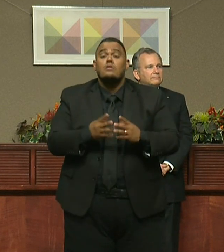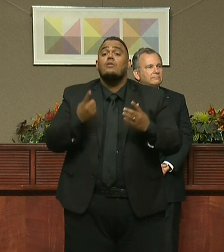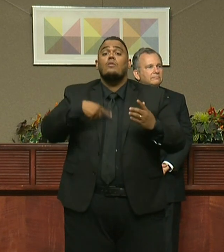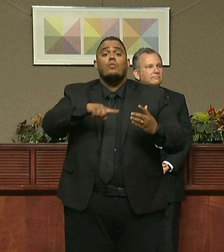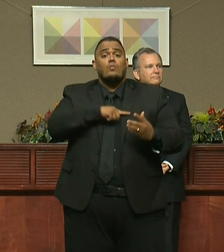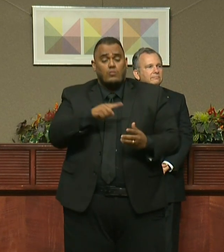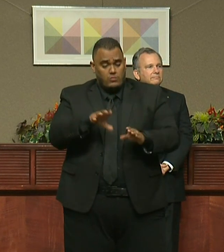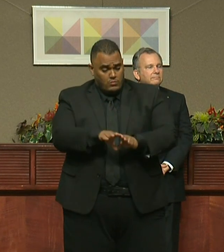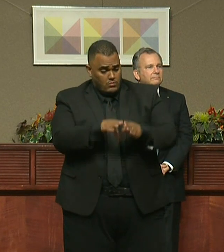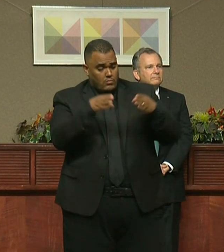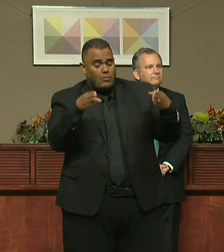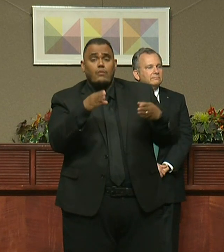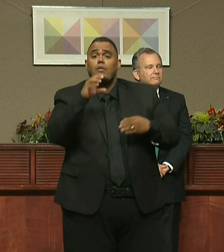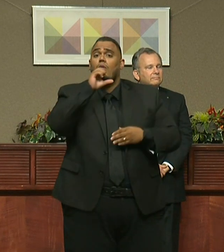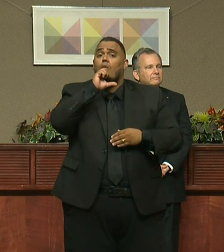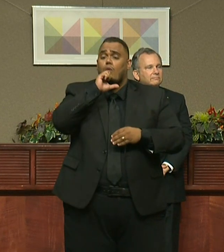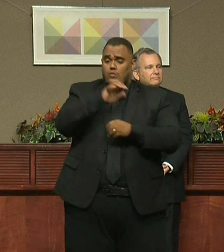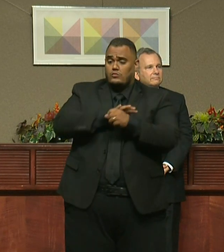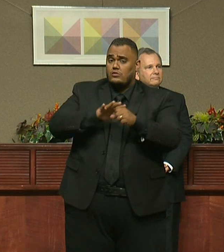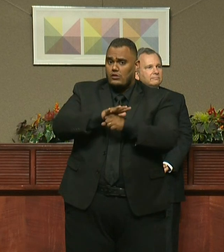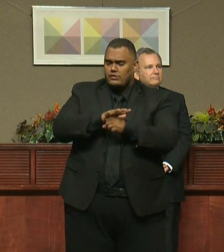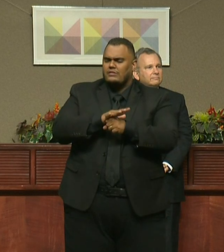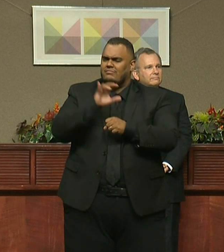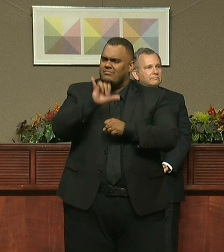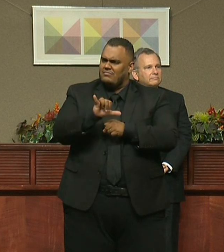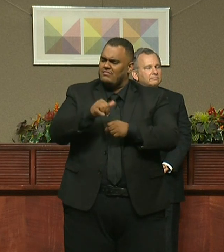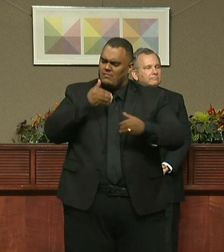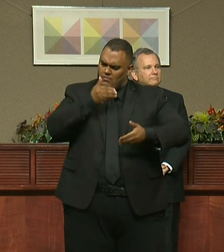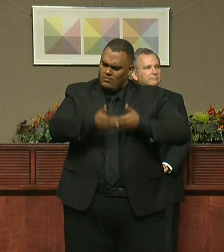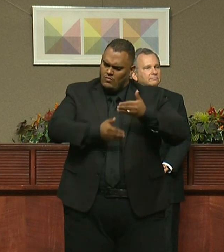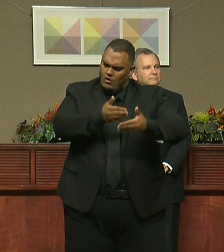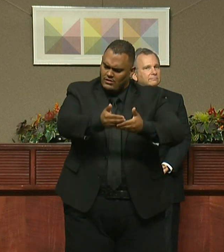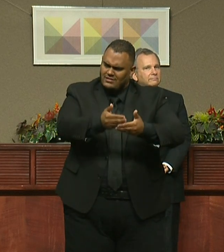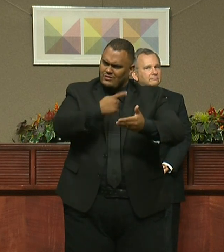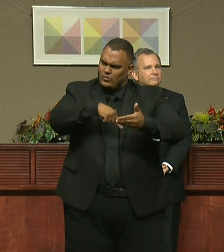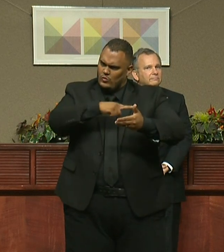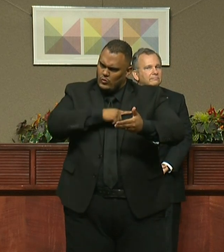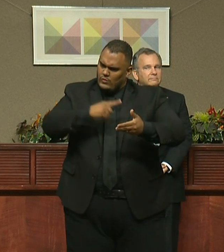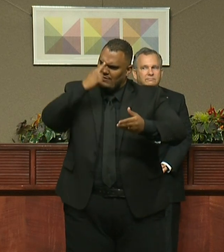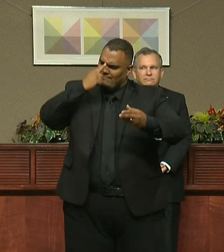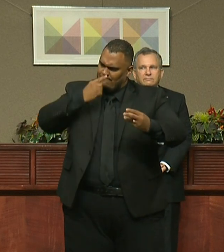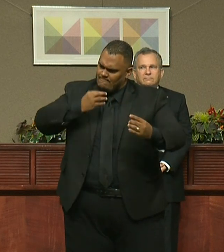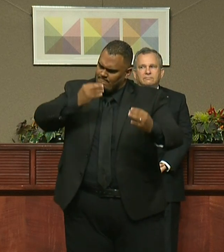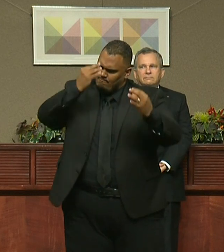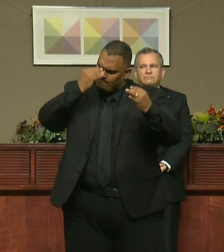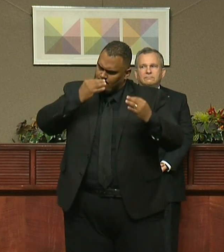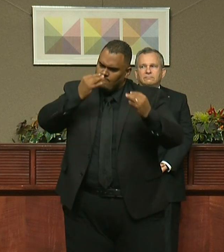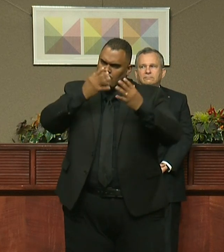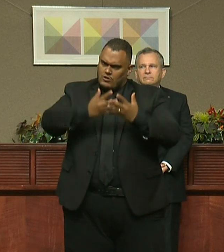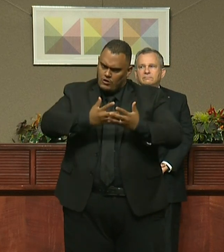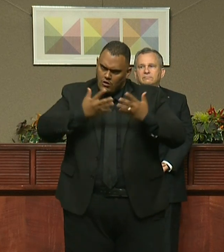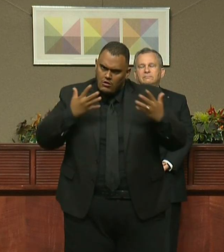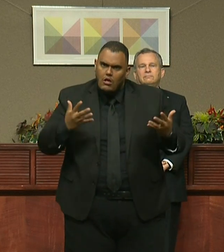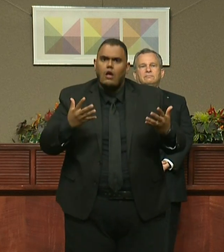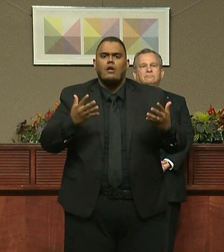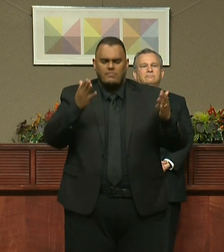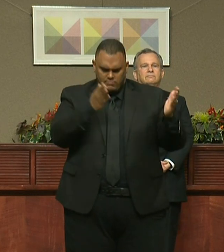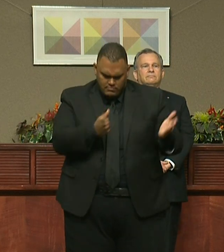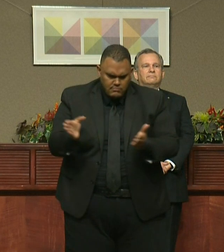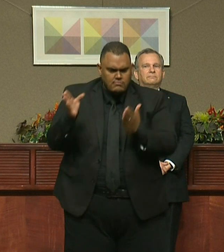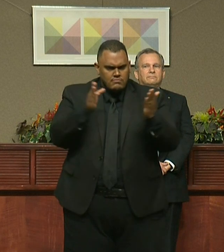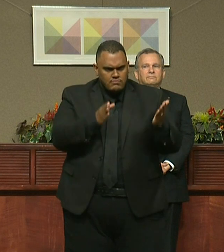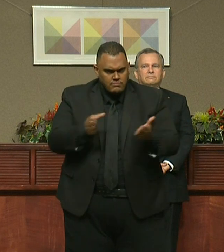has been a thoughtful and a methodical process that we have gone through as we endeavor to do so safely. So